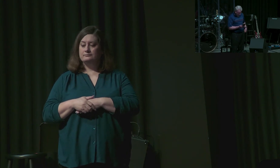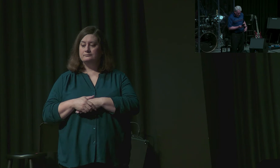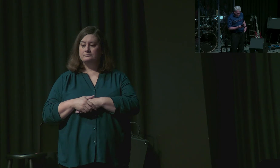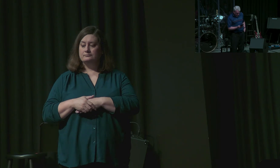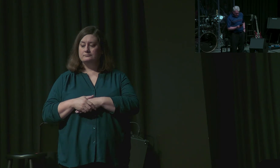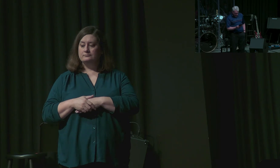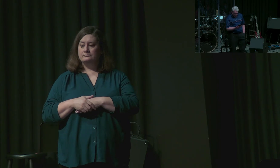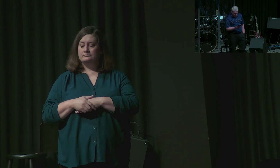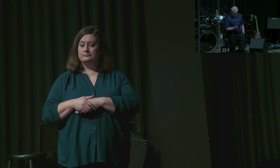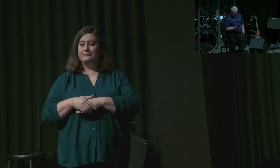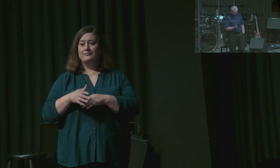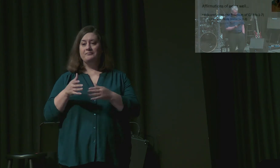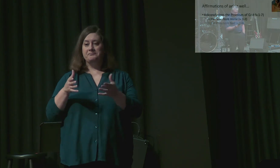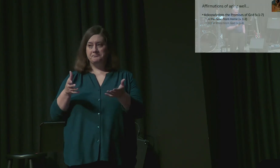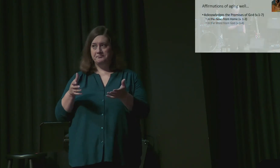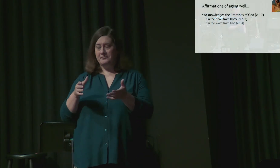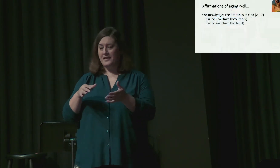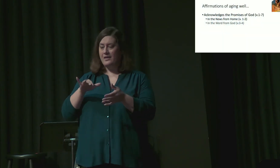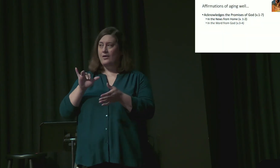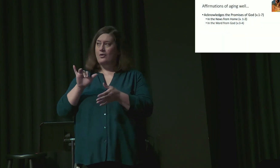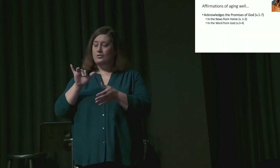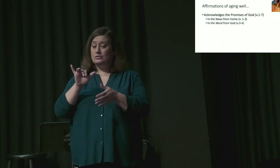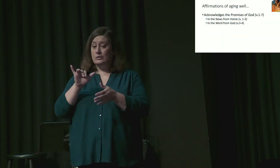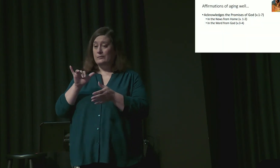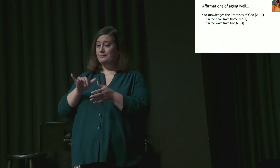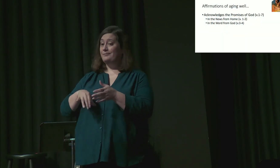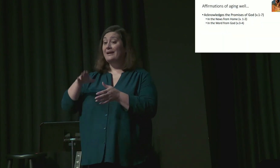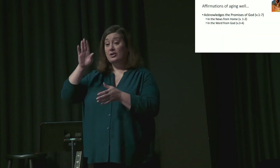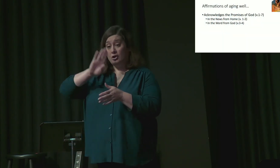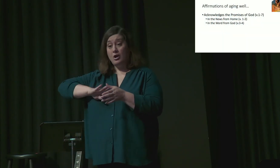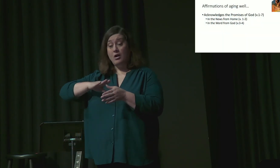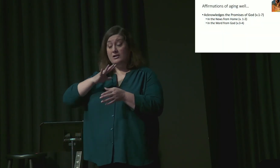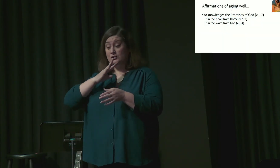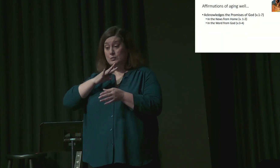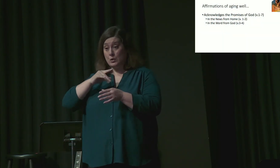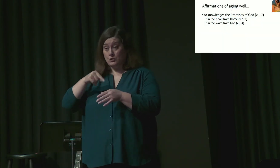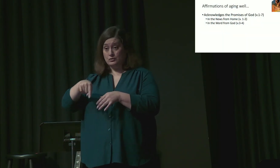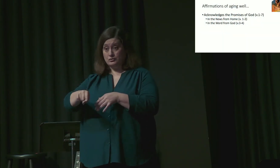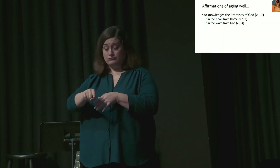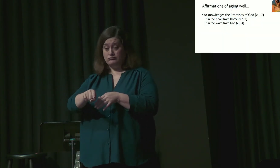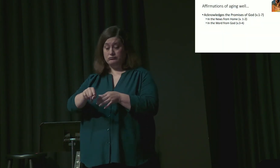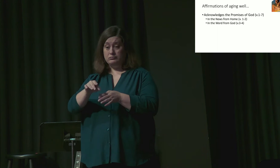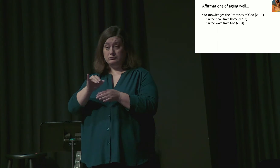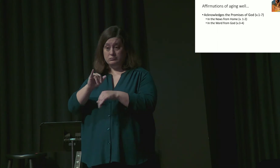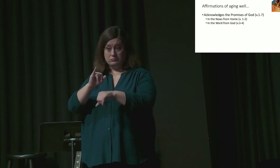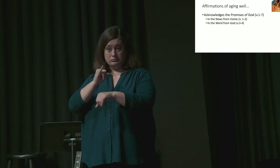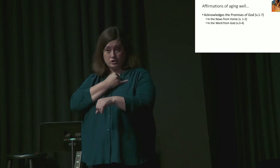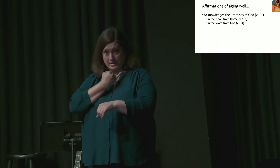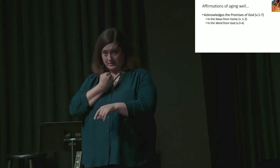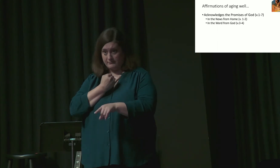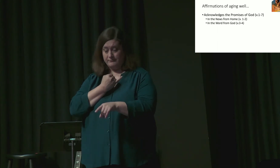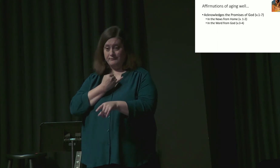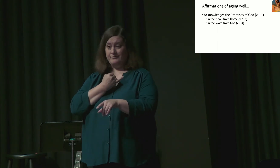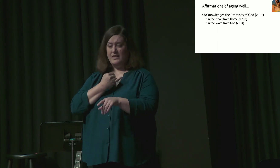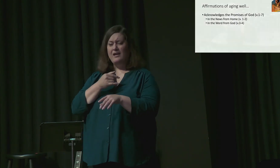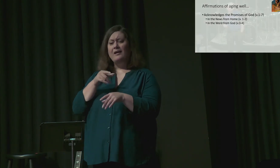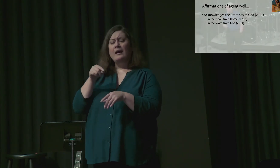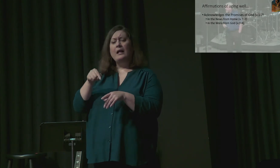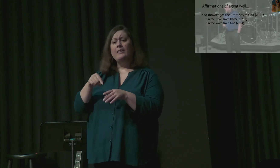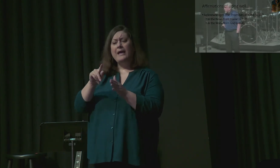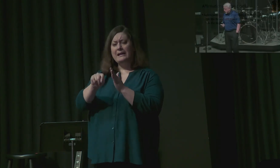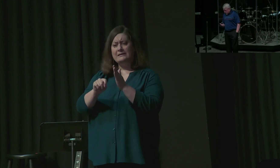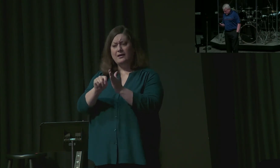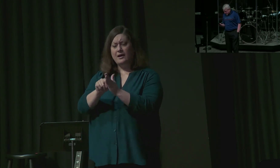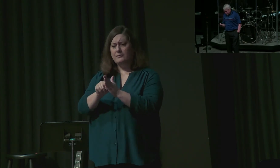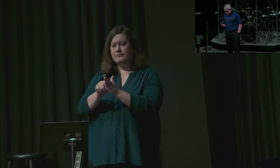So there's a word from God, verses 3 through 4. God had spoken to Jacob in a time where there was no written scripture. This was large in the life